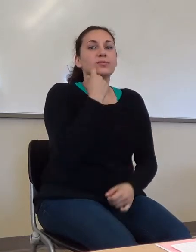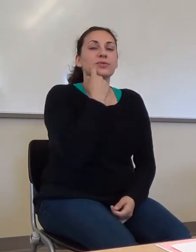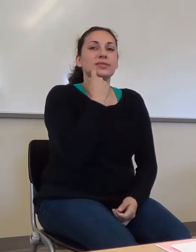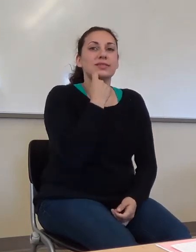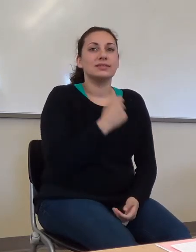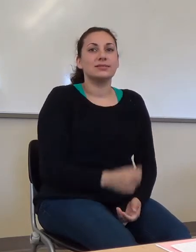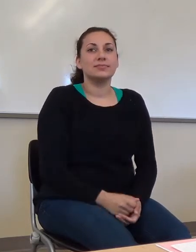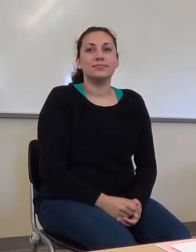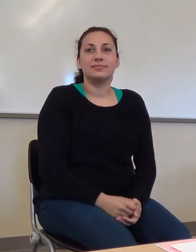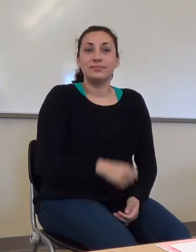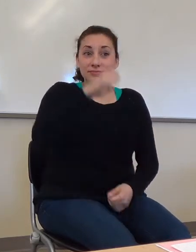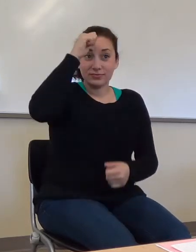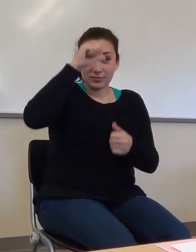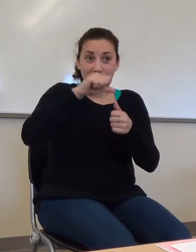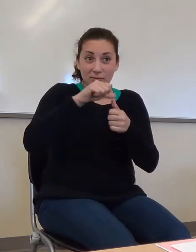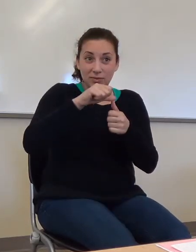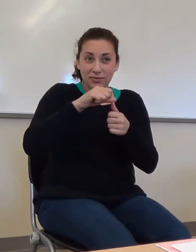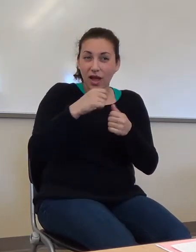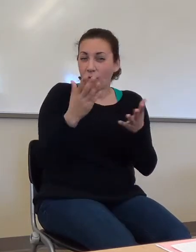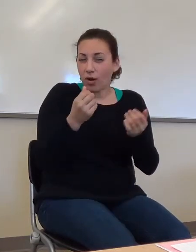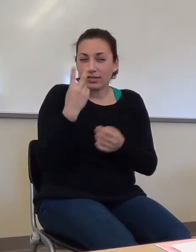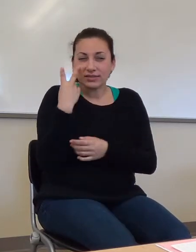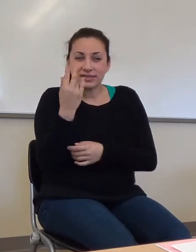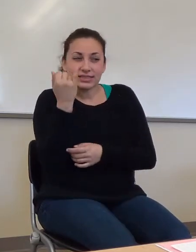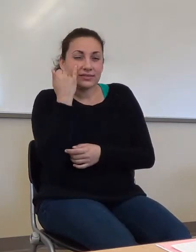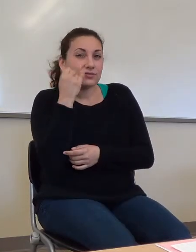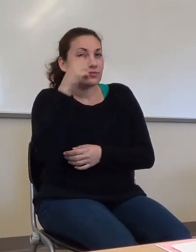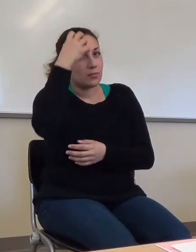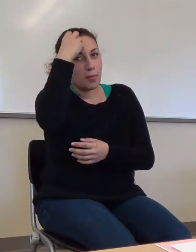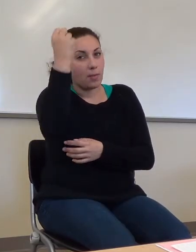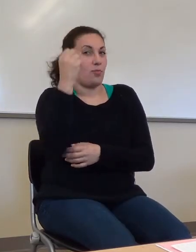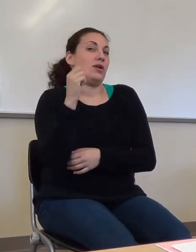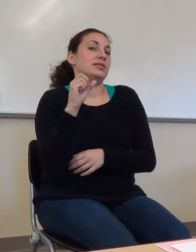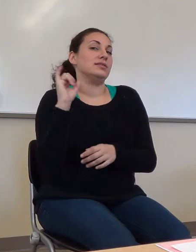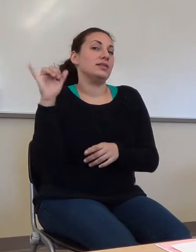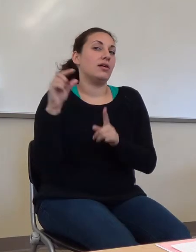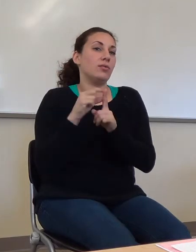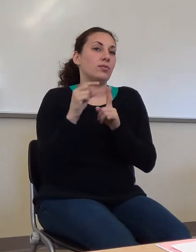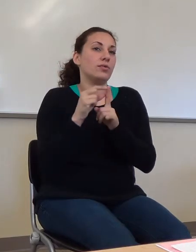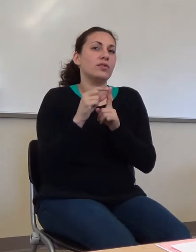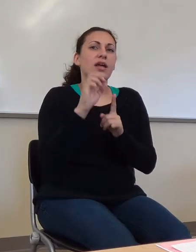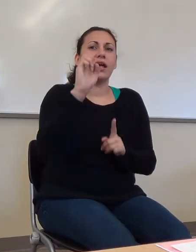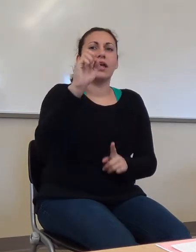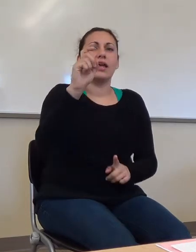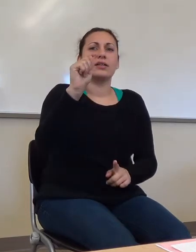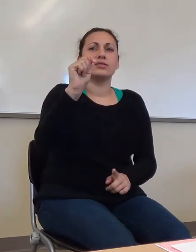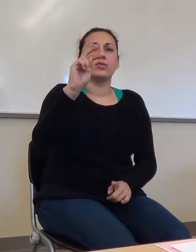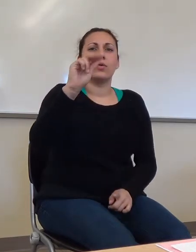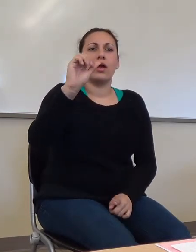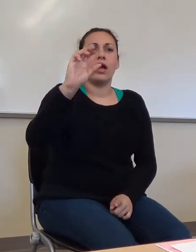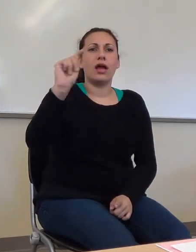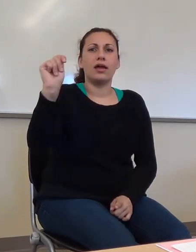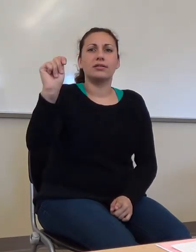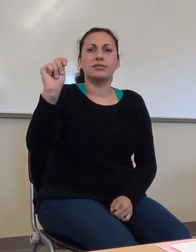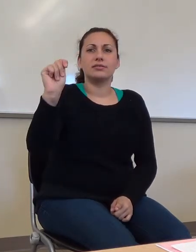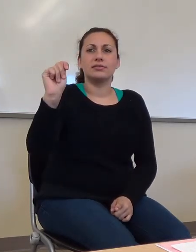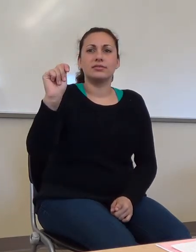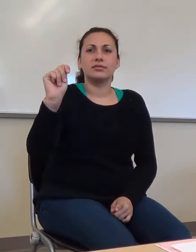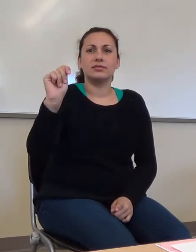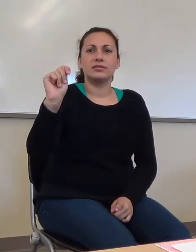the other day. I put that on there purposely to see if people recognized it. What does this mean,